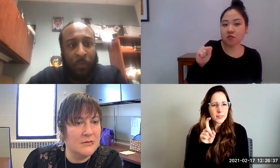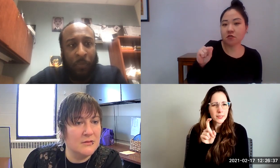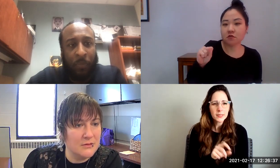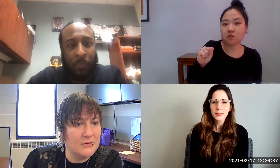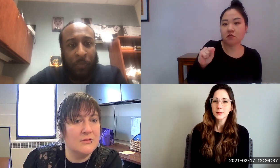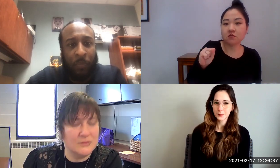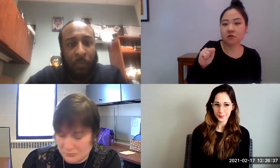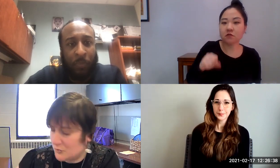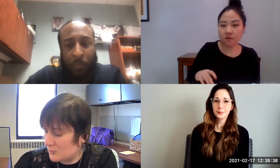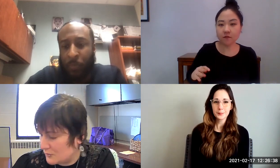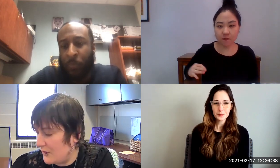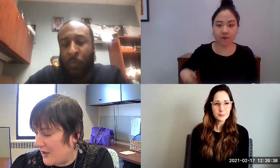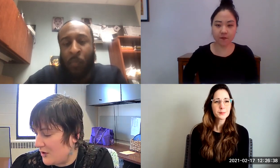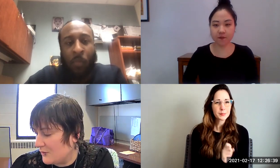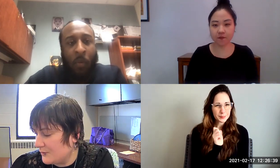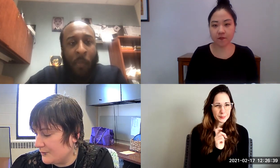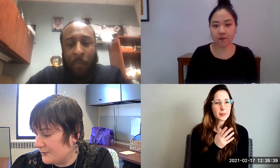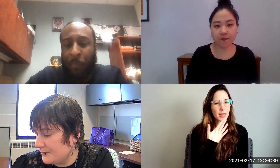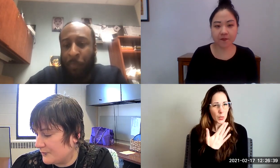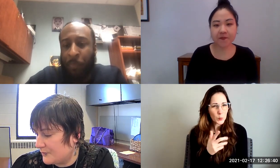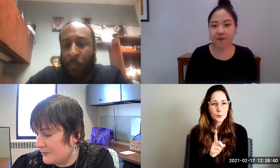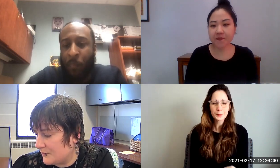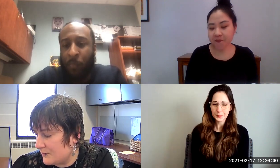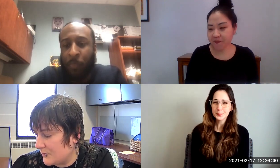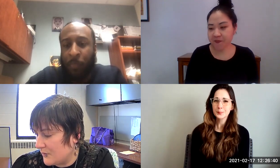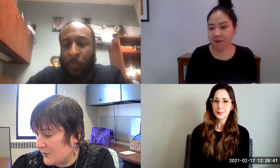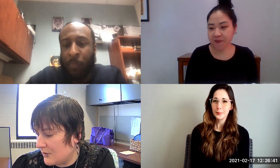Twinsters. Thank you.